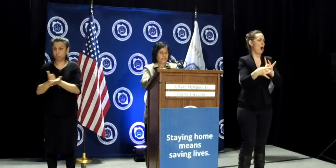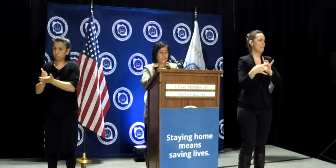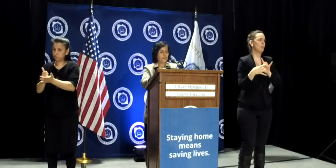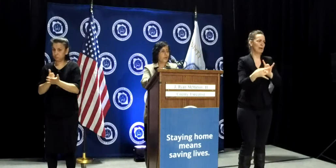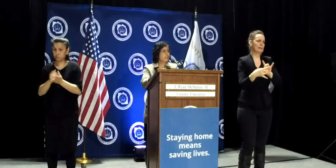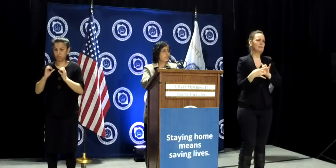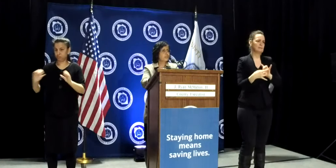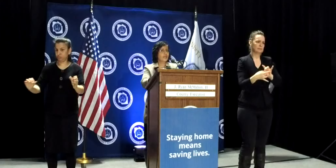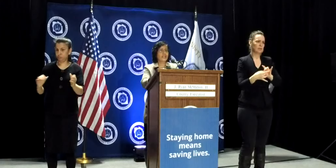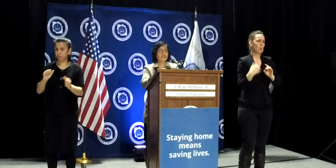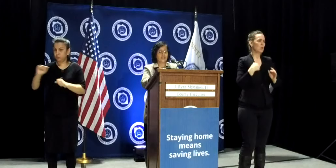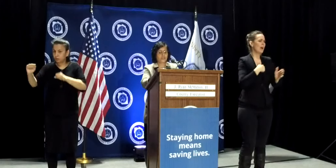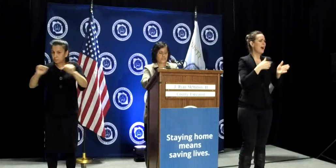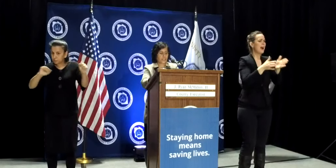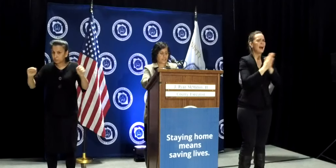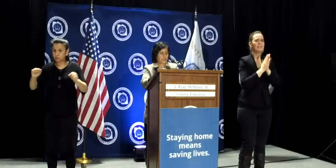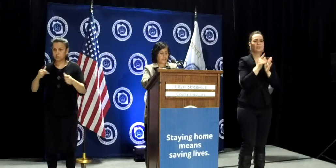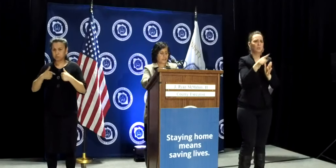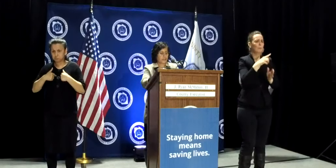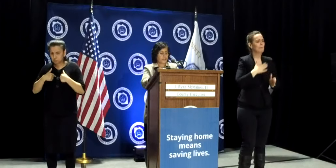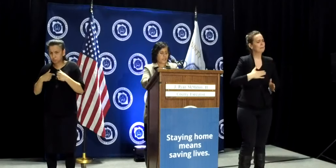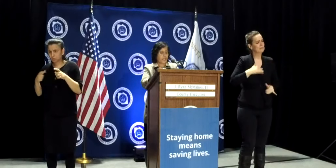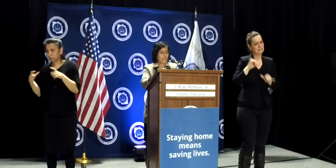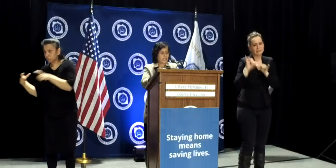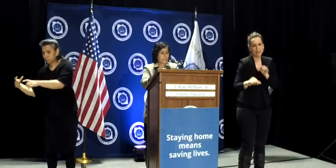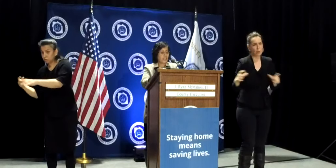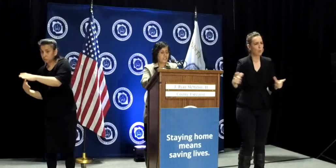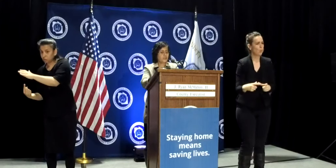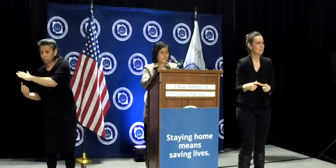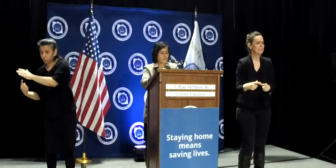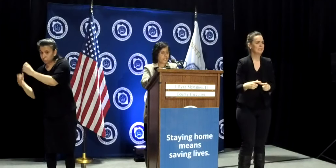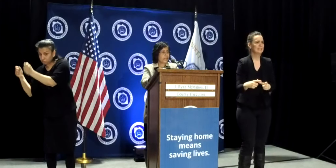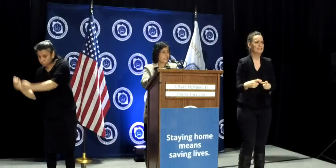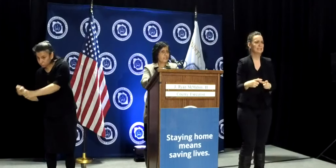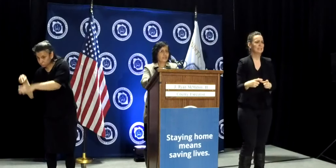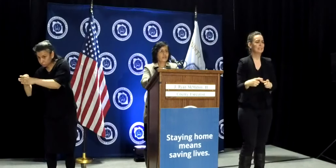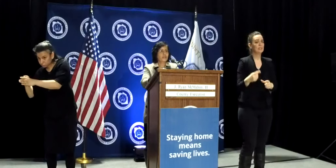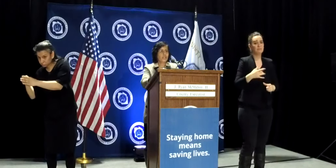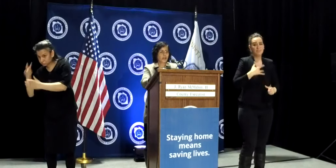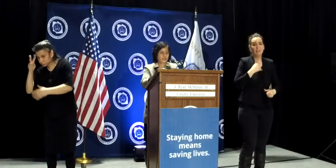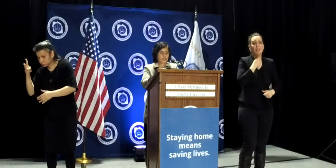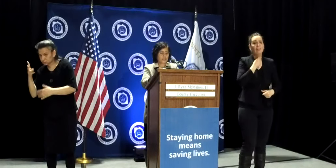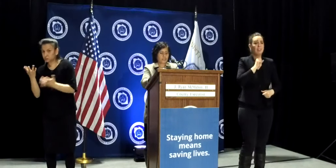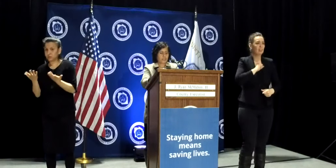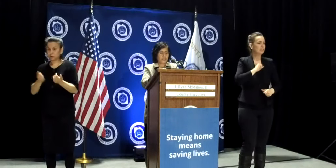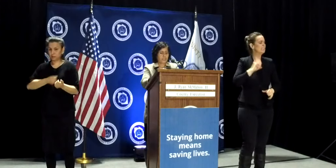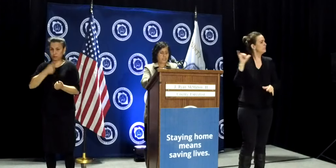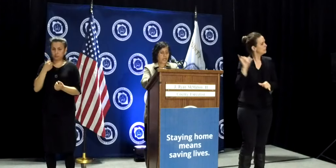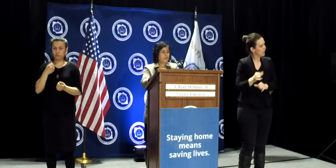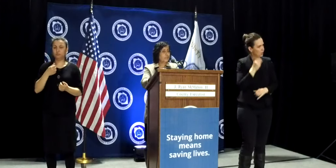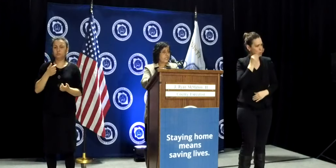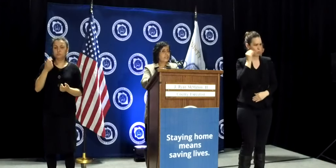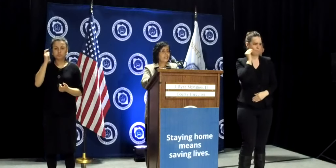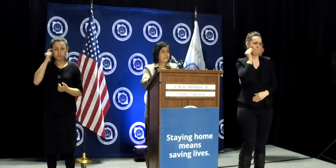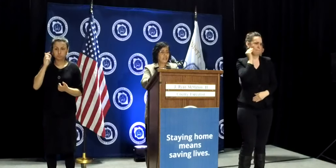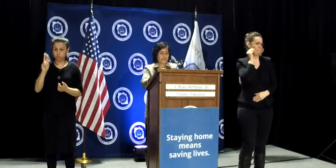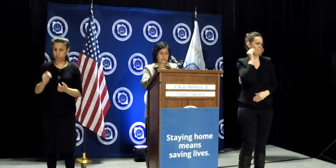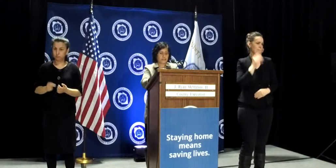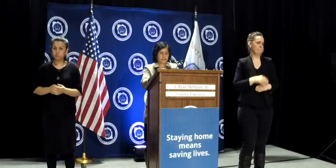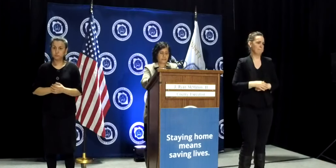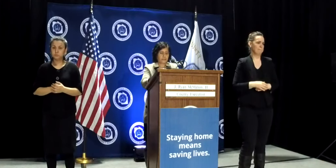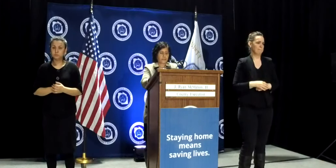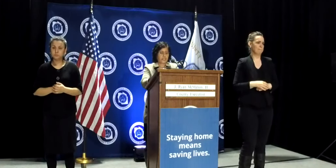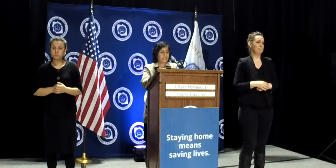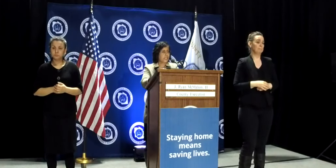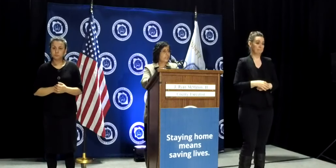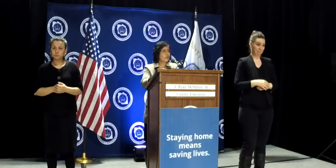themselves, and monitor for any signs of sickness. I can tell you this today because I'm looking at these